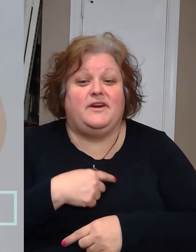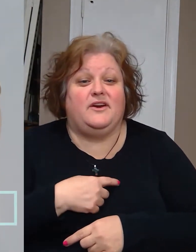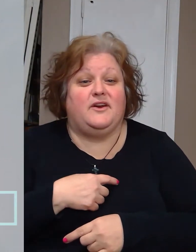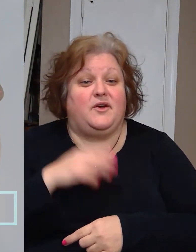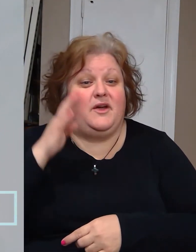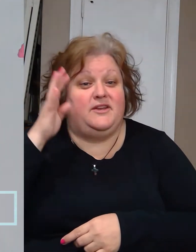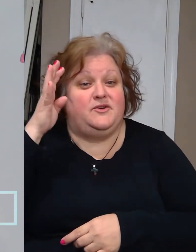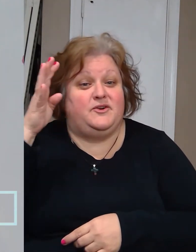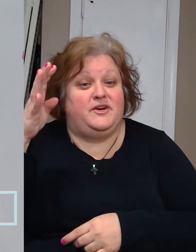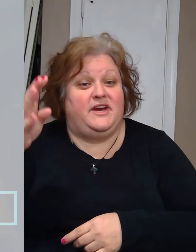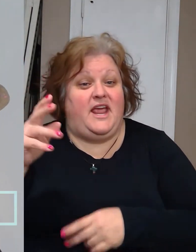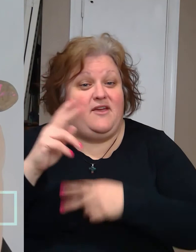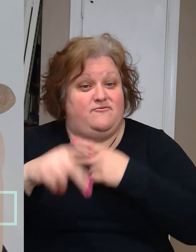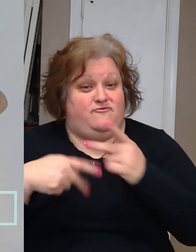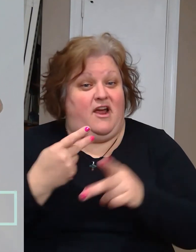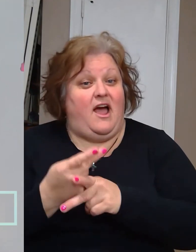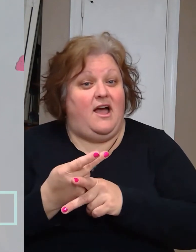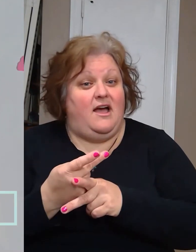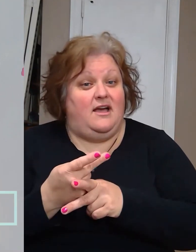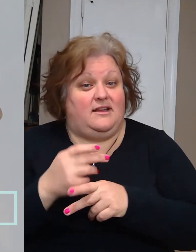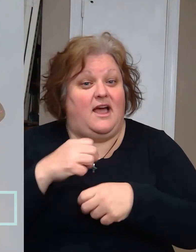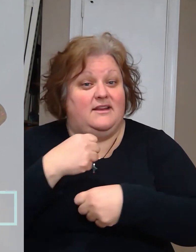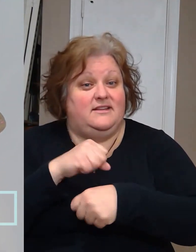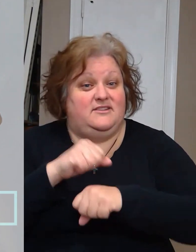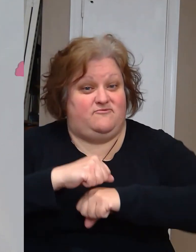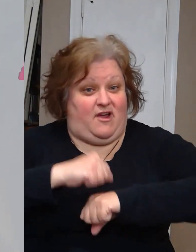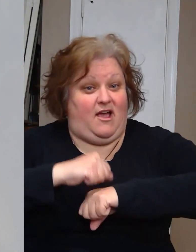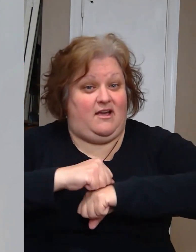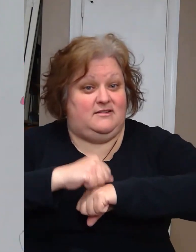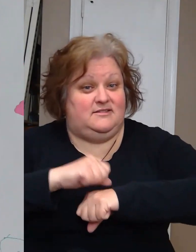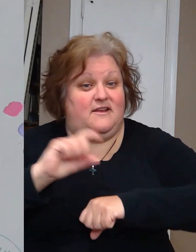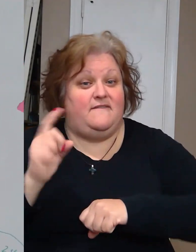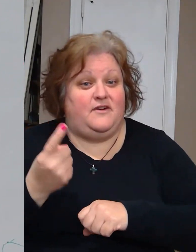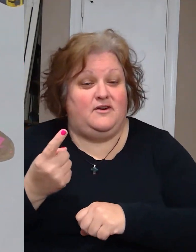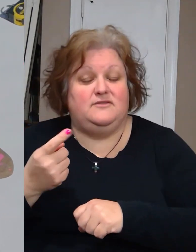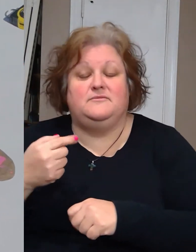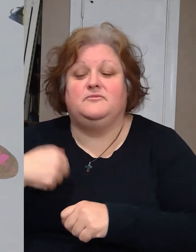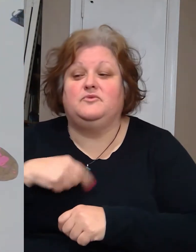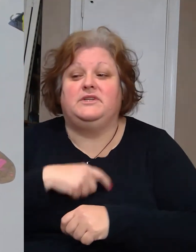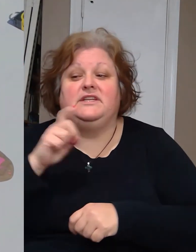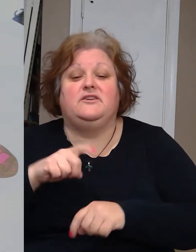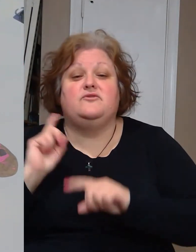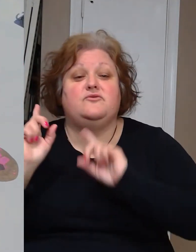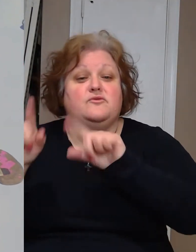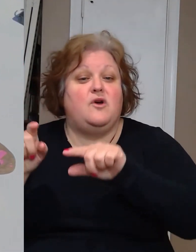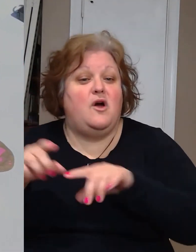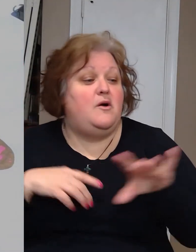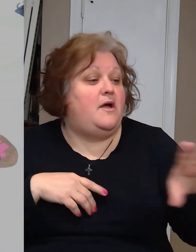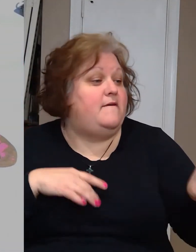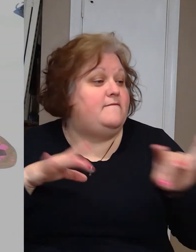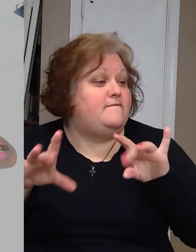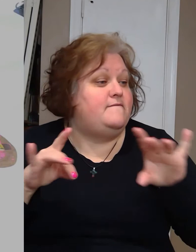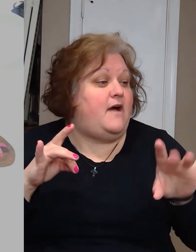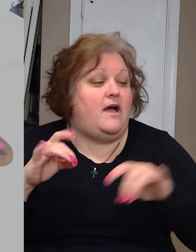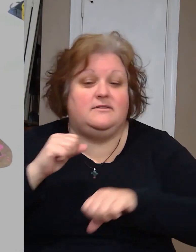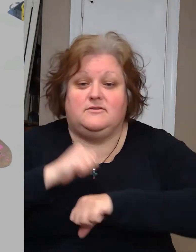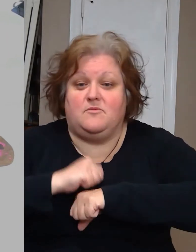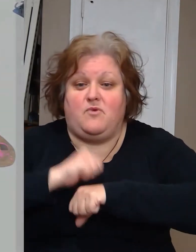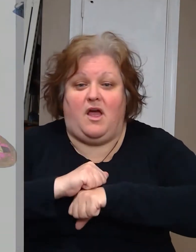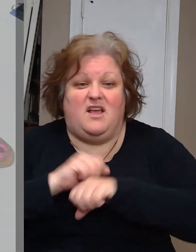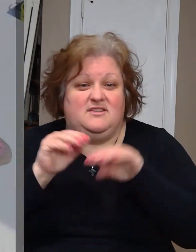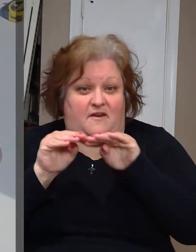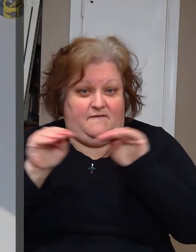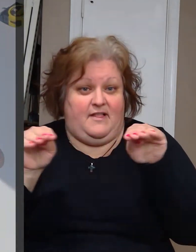Today we're going to create kindness rocks. The first step we did was we had to go find some nice